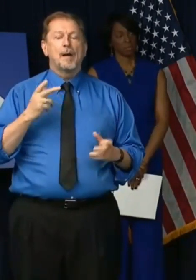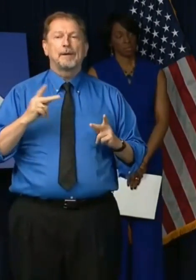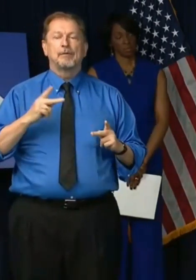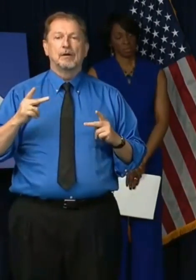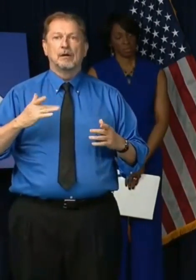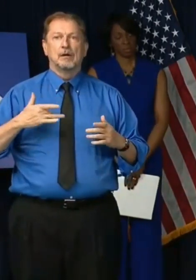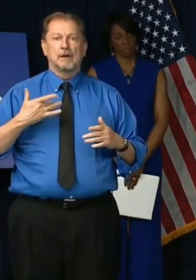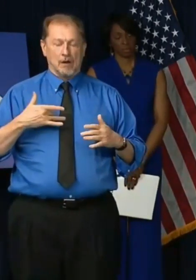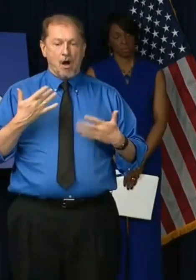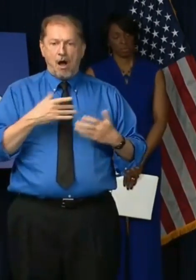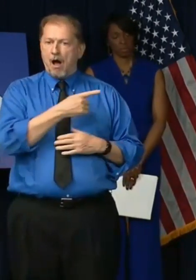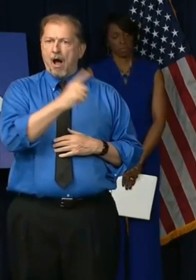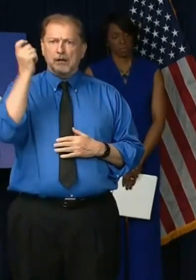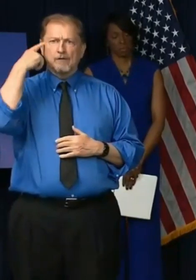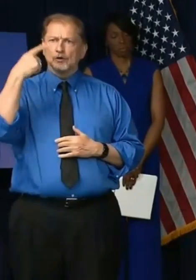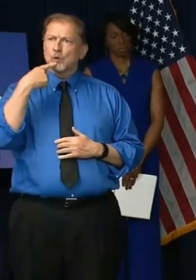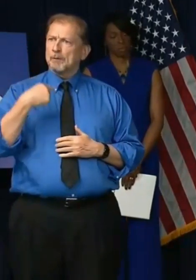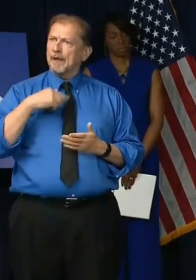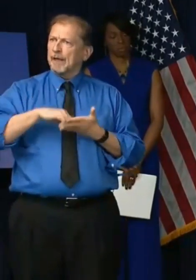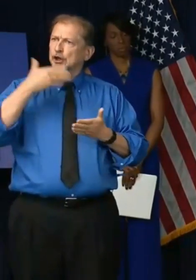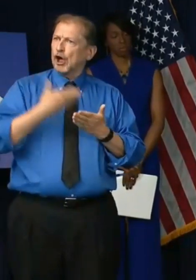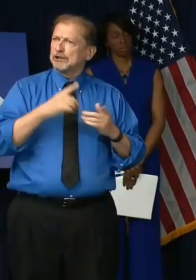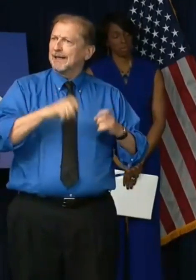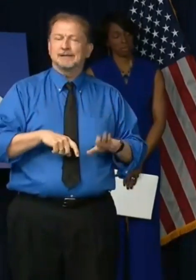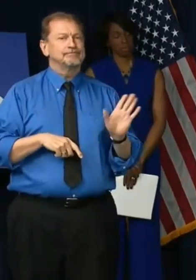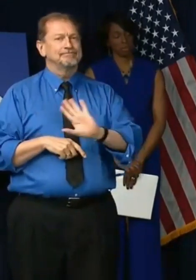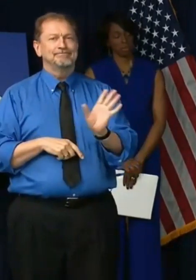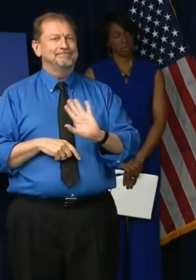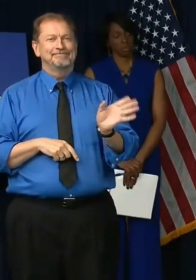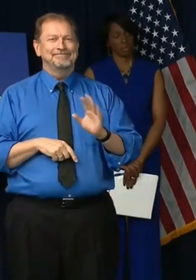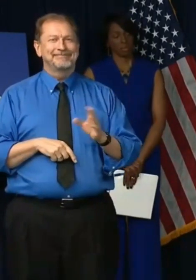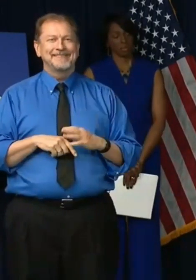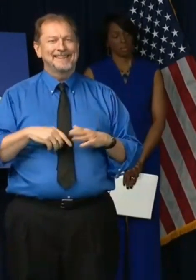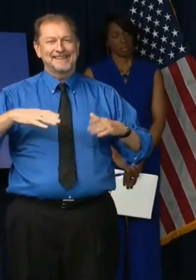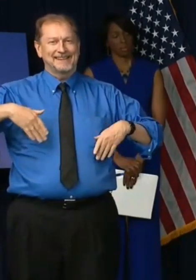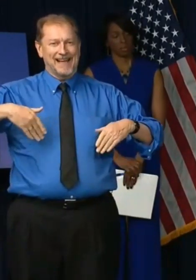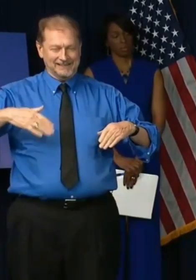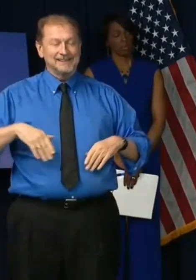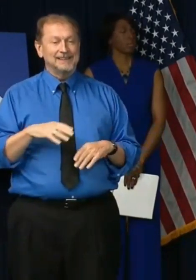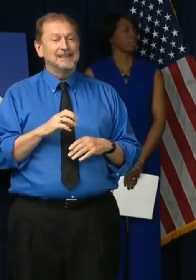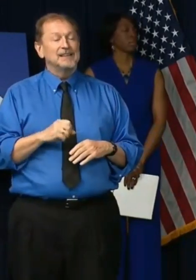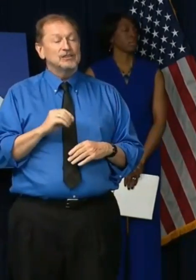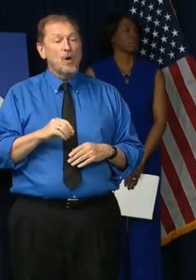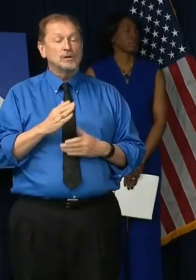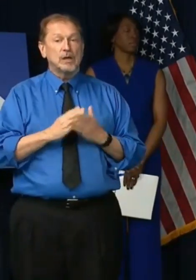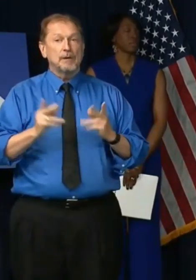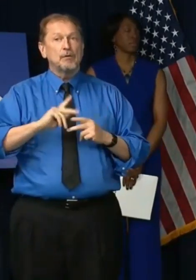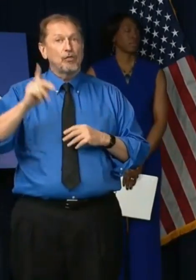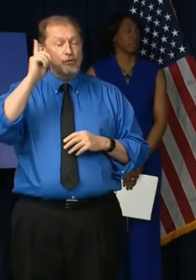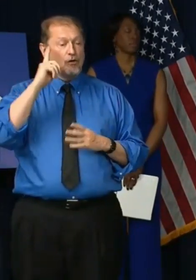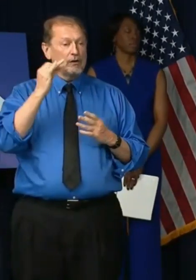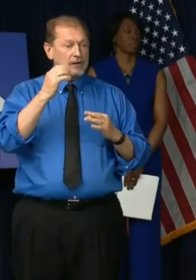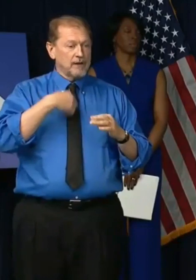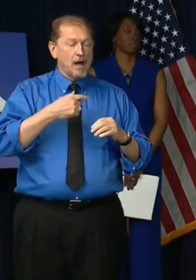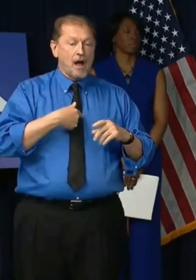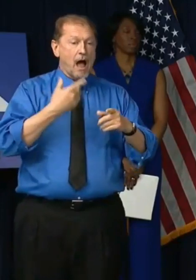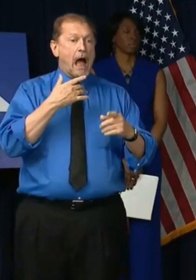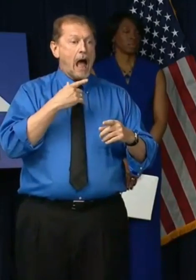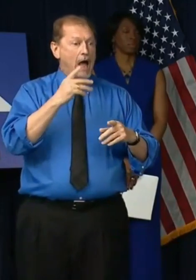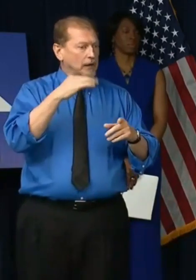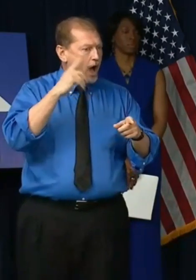false negatives or false positives. You know, that would lead people to believe that they're immune or that they're not immune, you